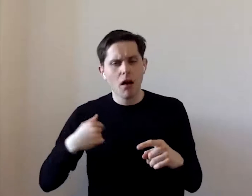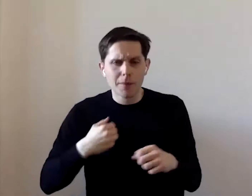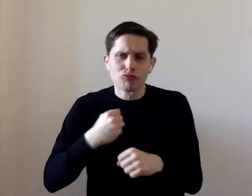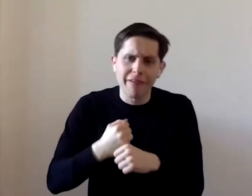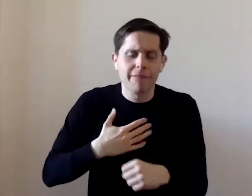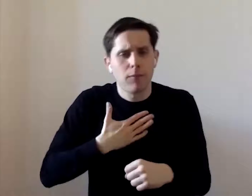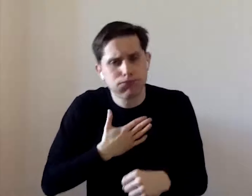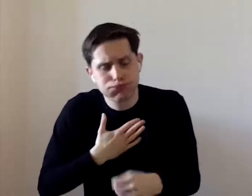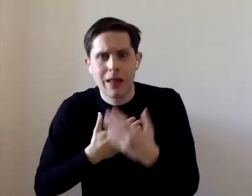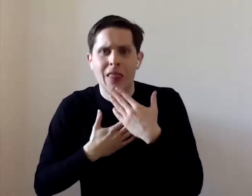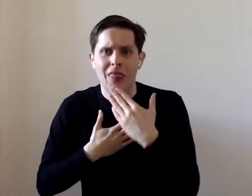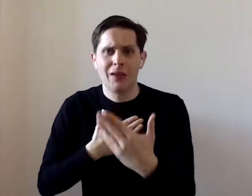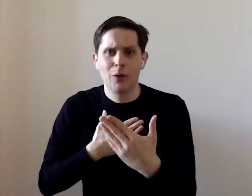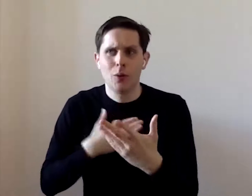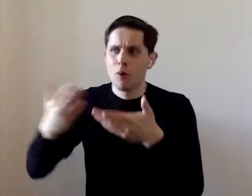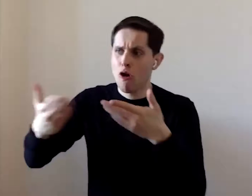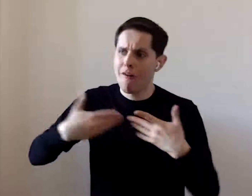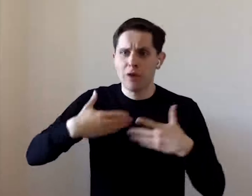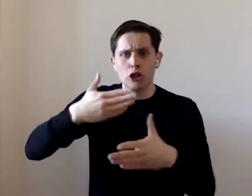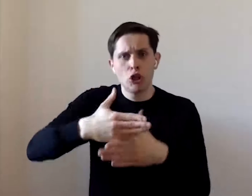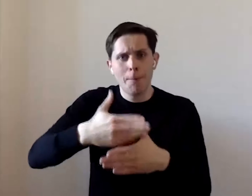I'm incredibly grateful, as Poppy puts it,